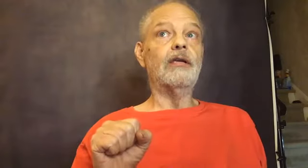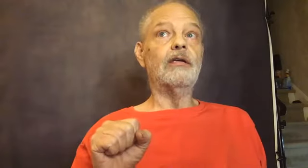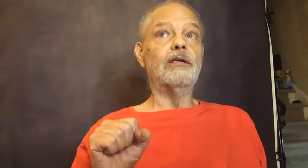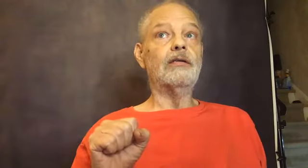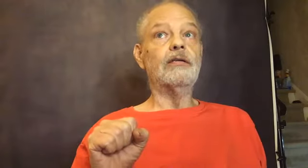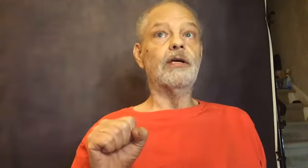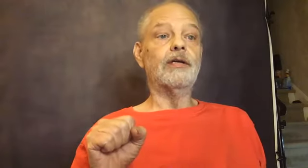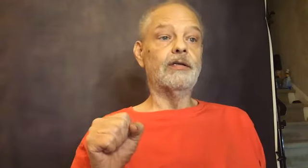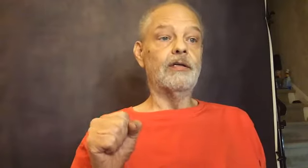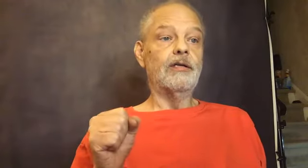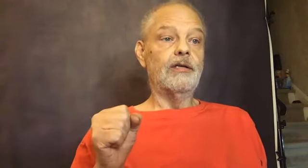say like